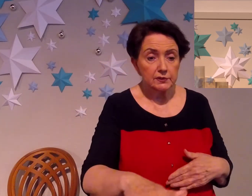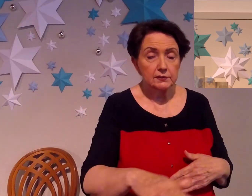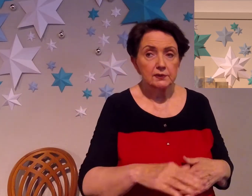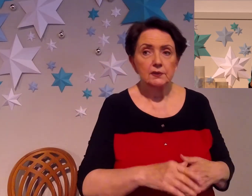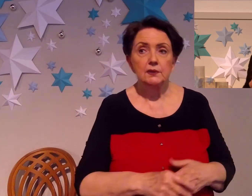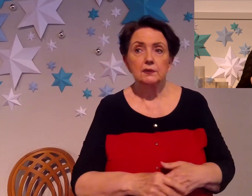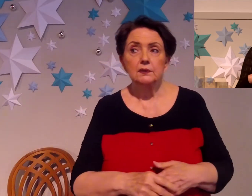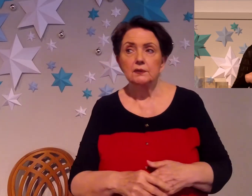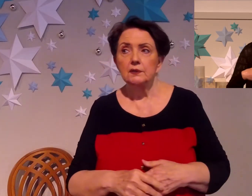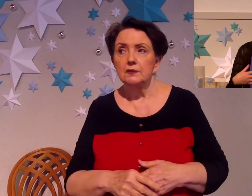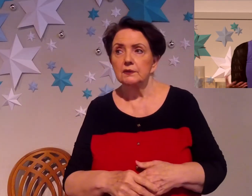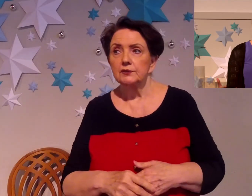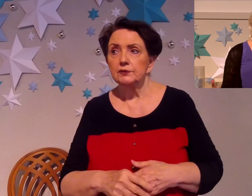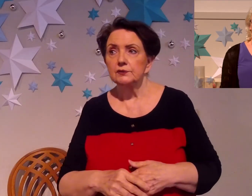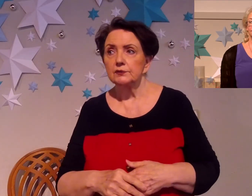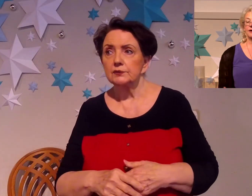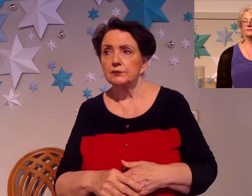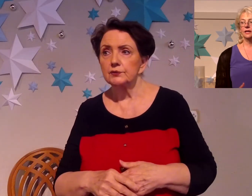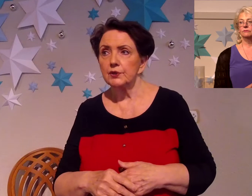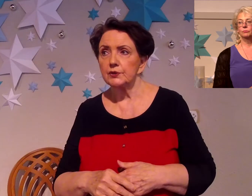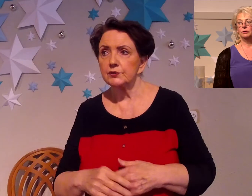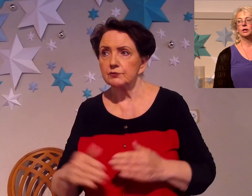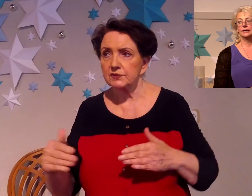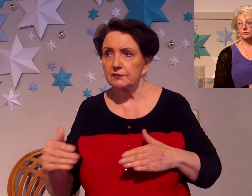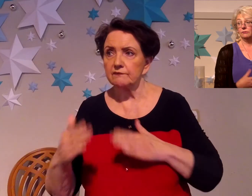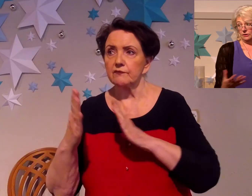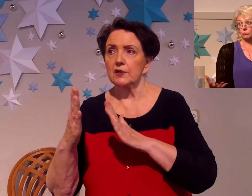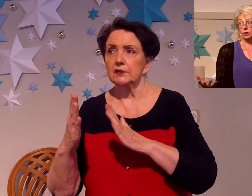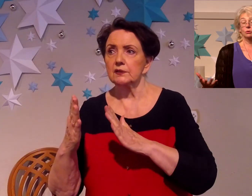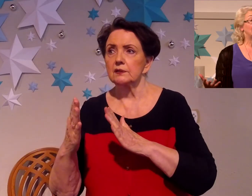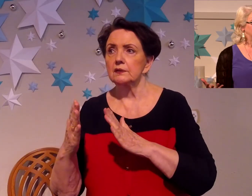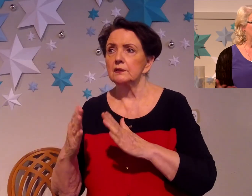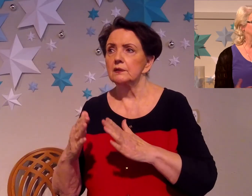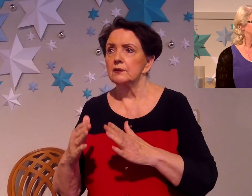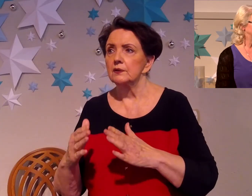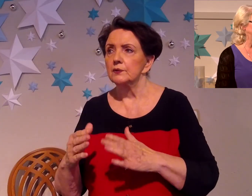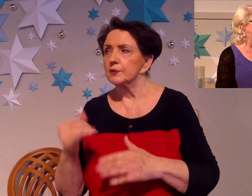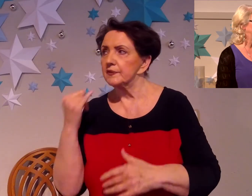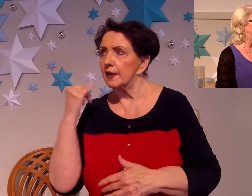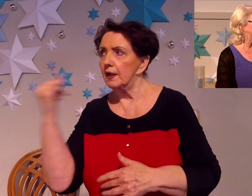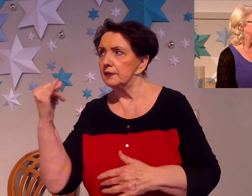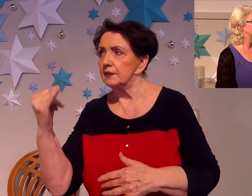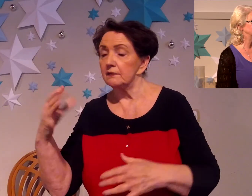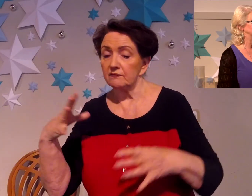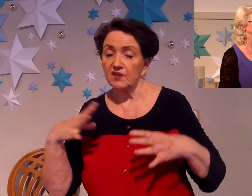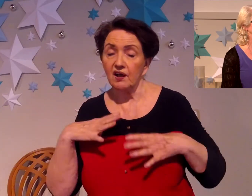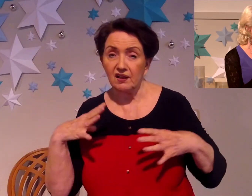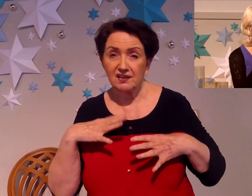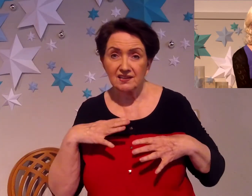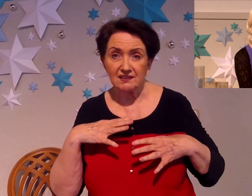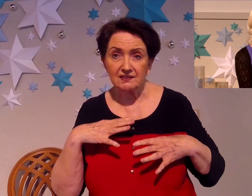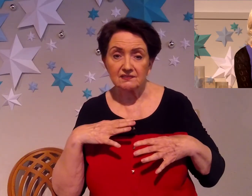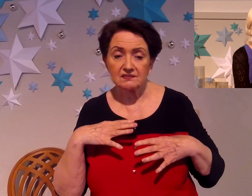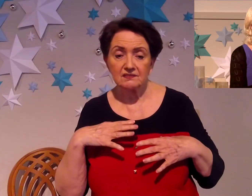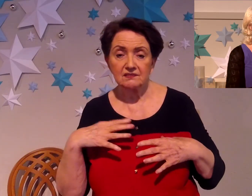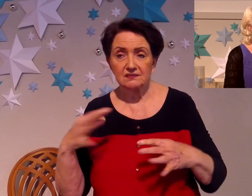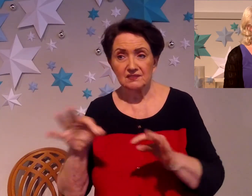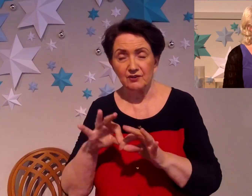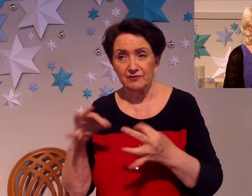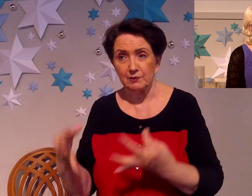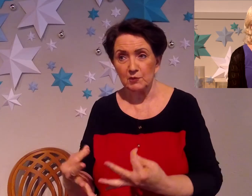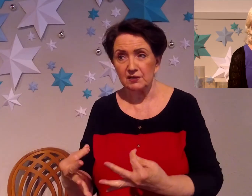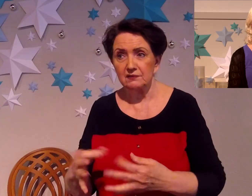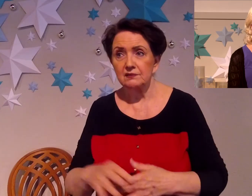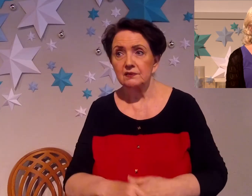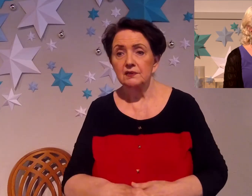began to confront the fact that we would have holidays in our families too, in our family, she